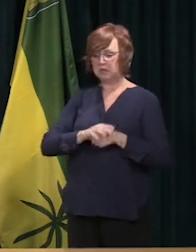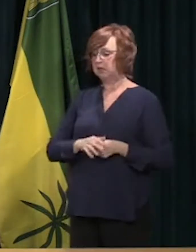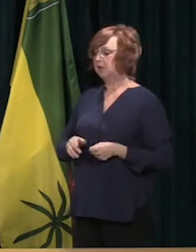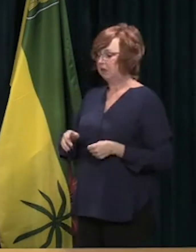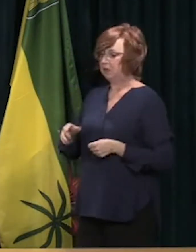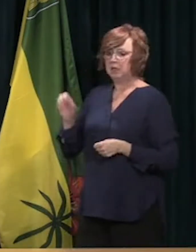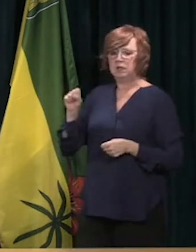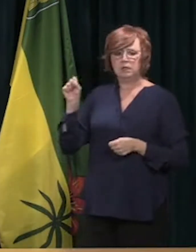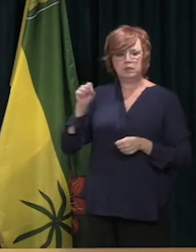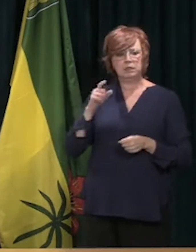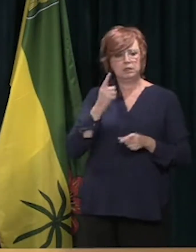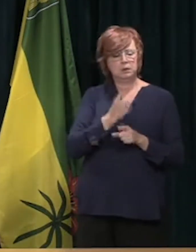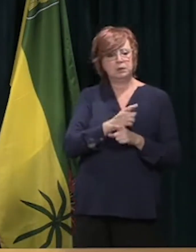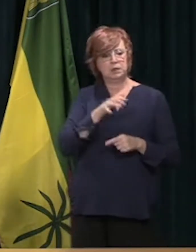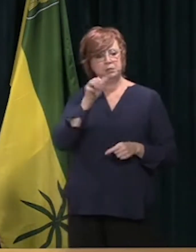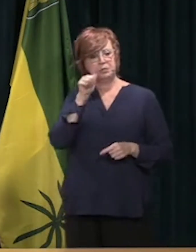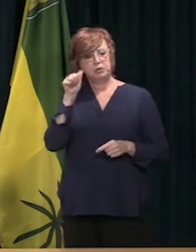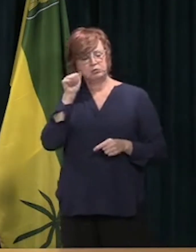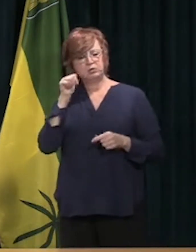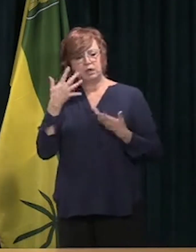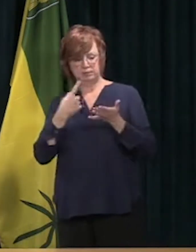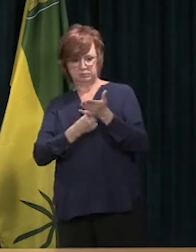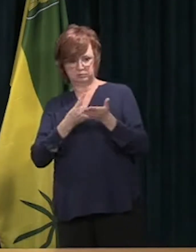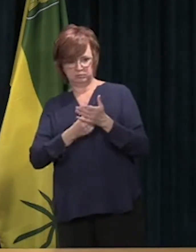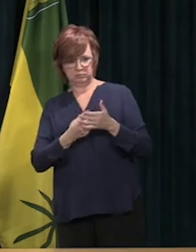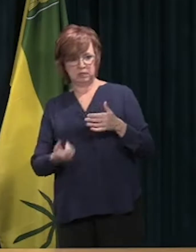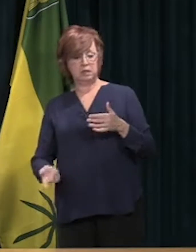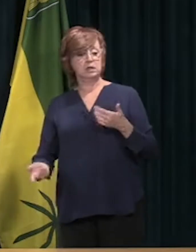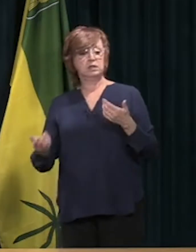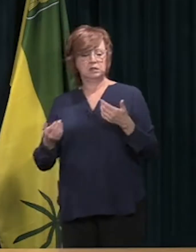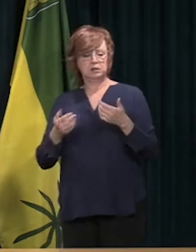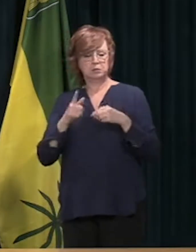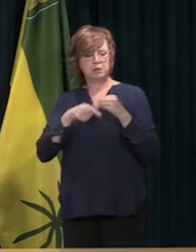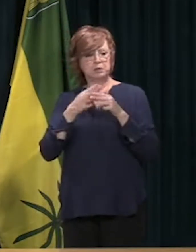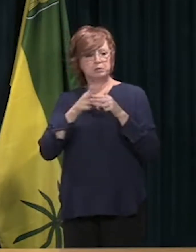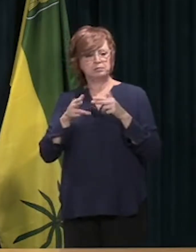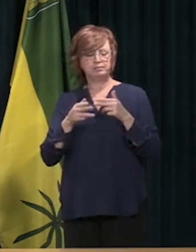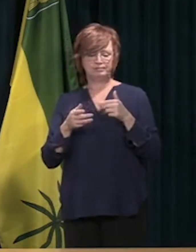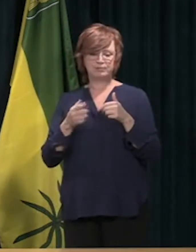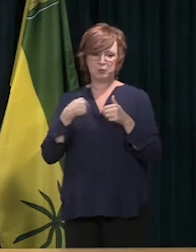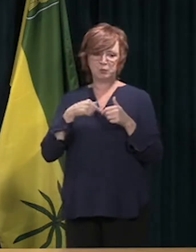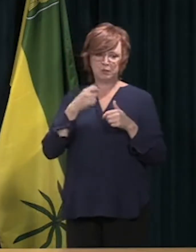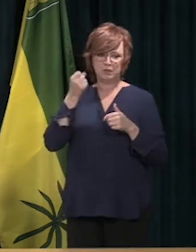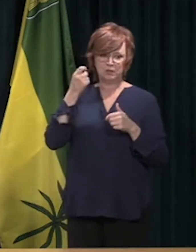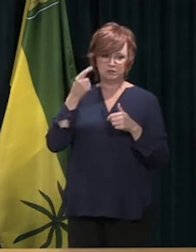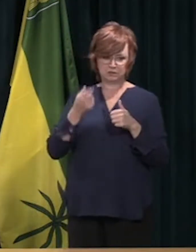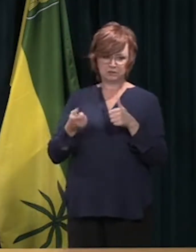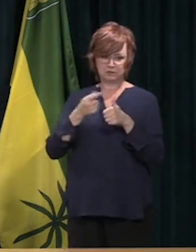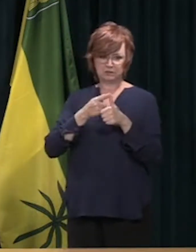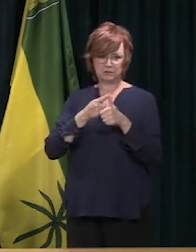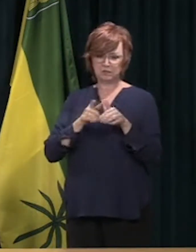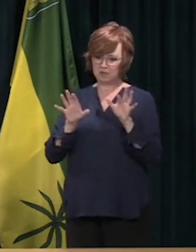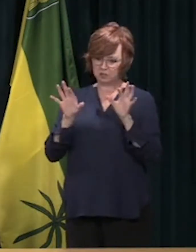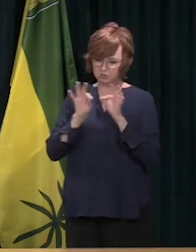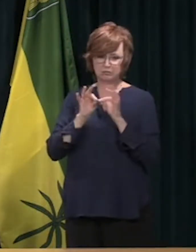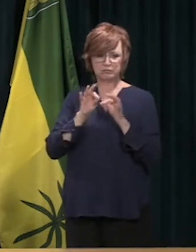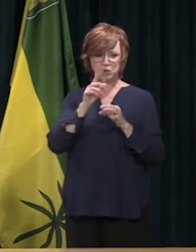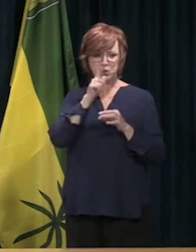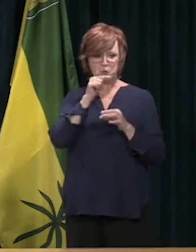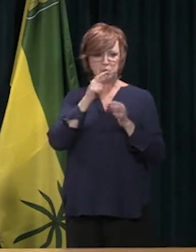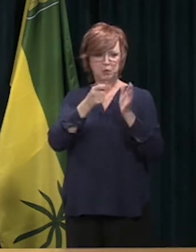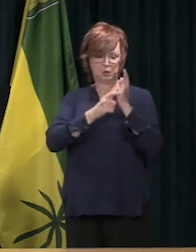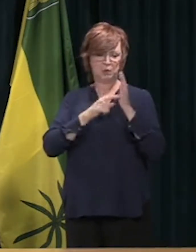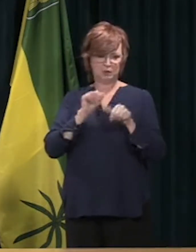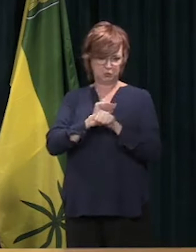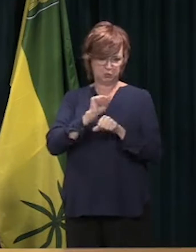that yesterday also. So I think, first of all, we have to recognize that there are people who are in essential work, frontline work, that